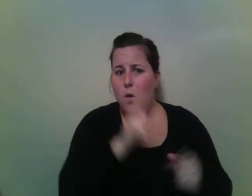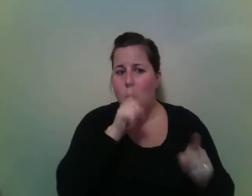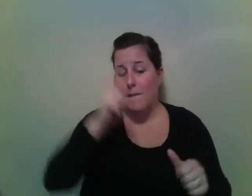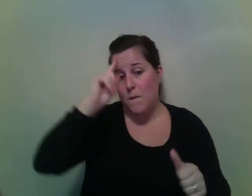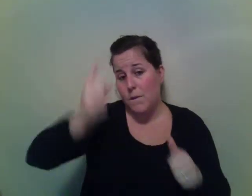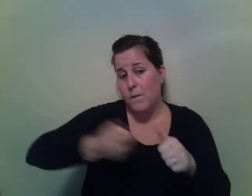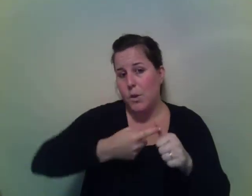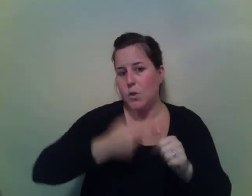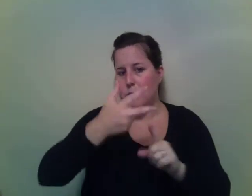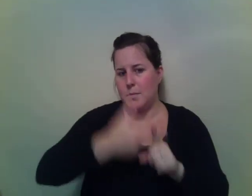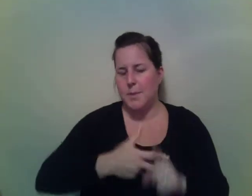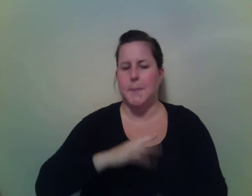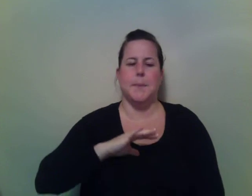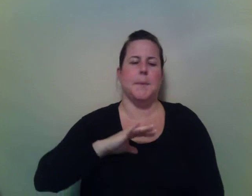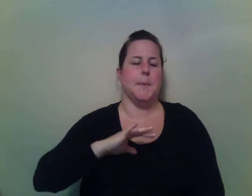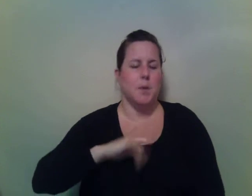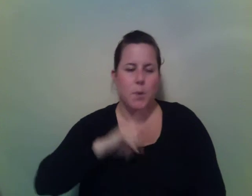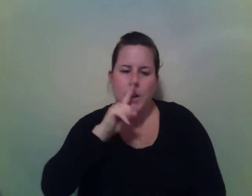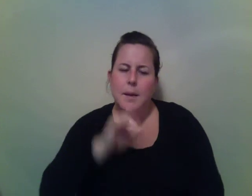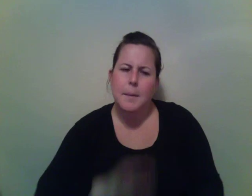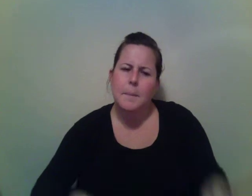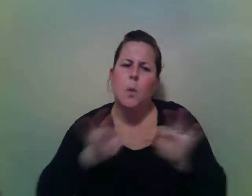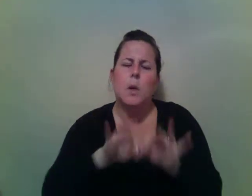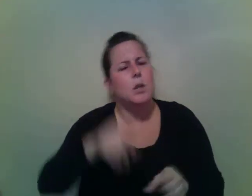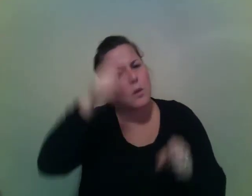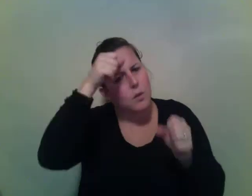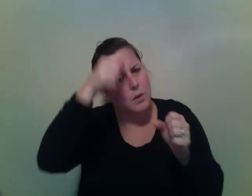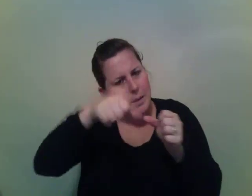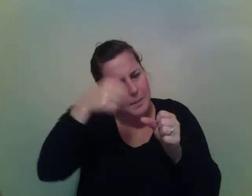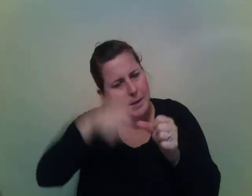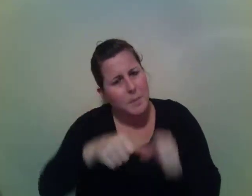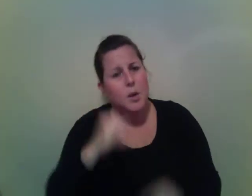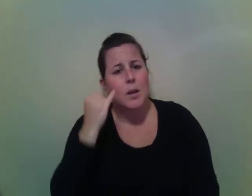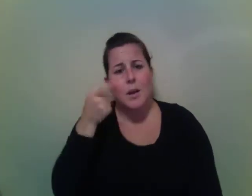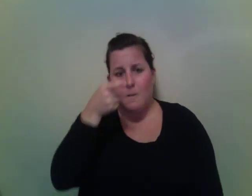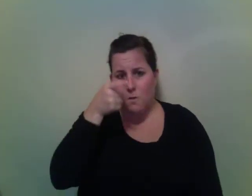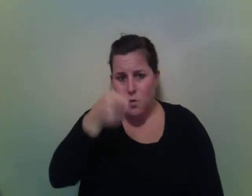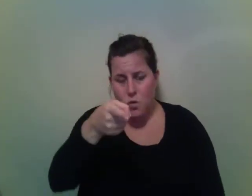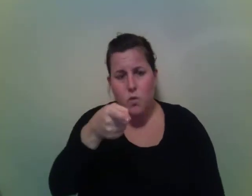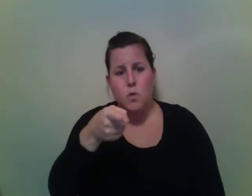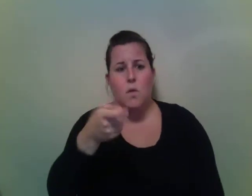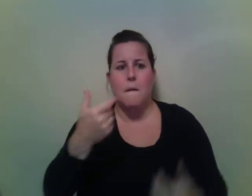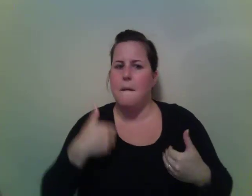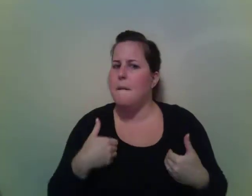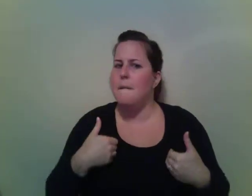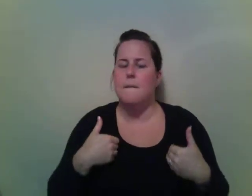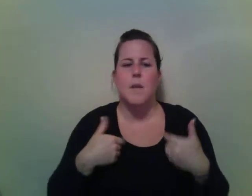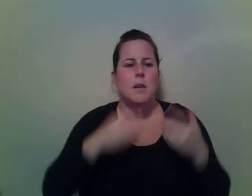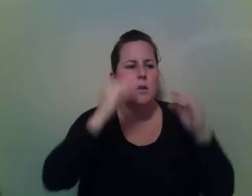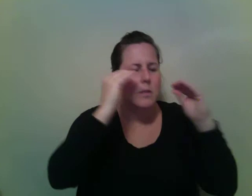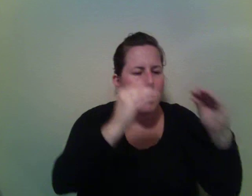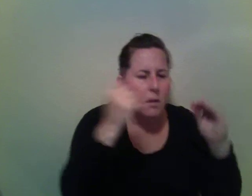three months. And that is very important. So please remember, if you have taught someone or